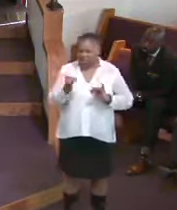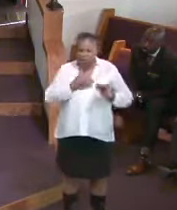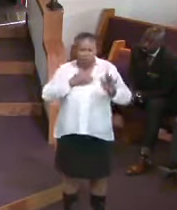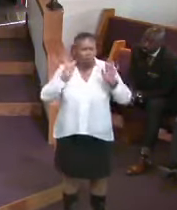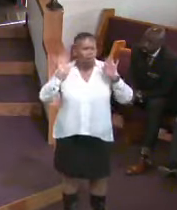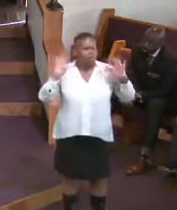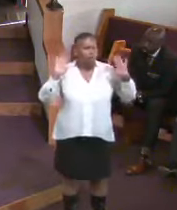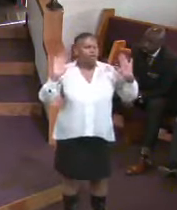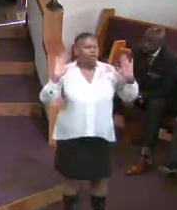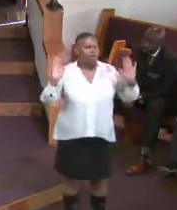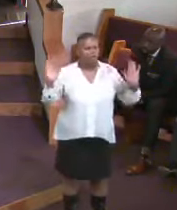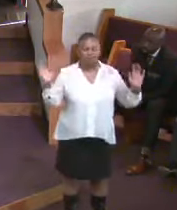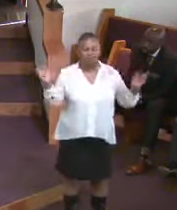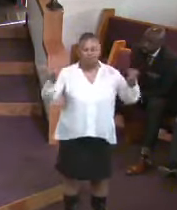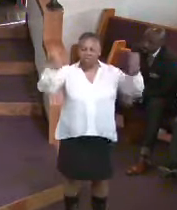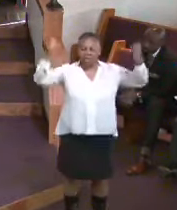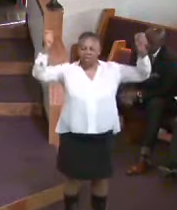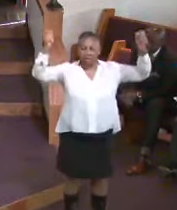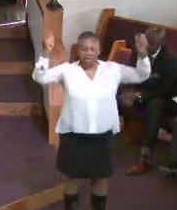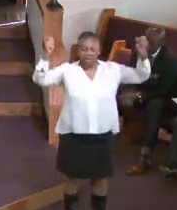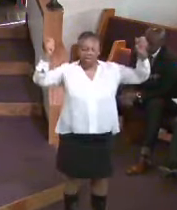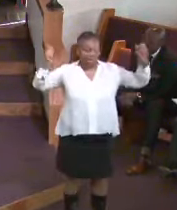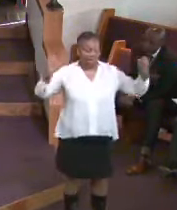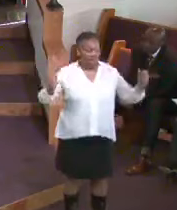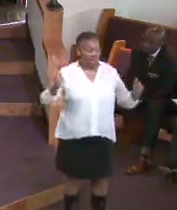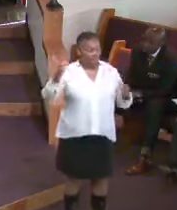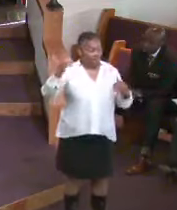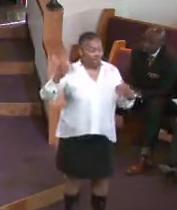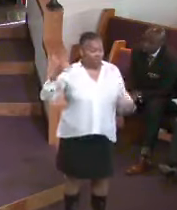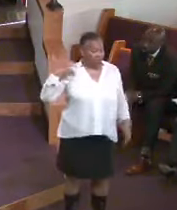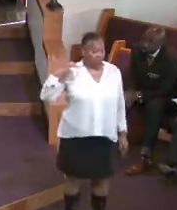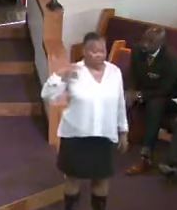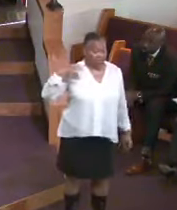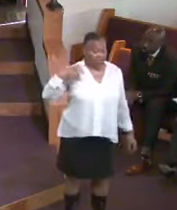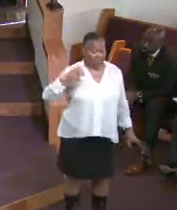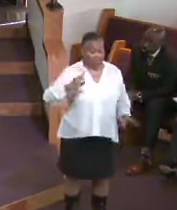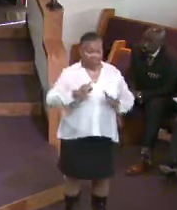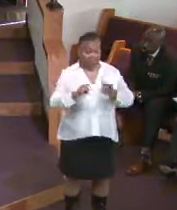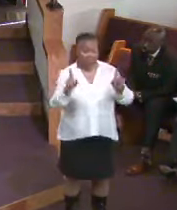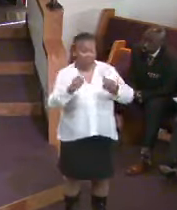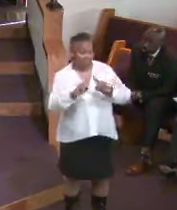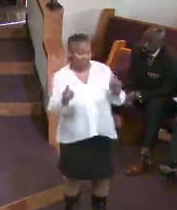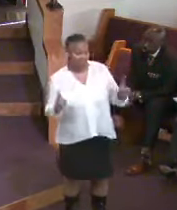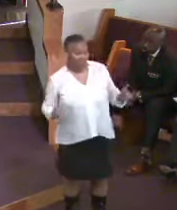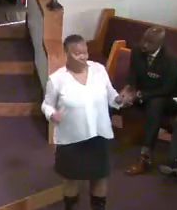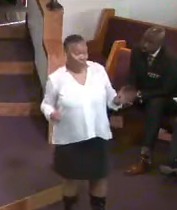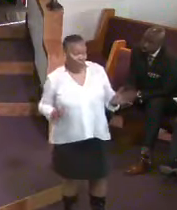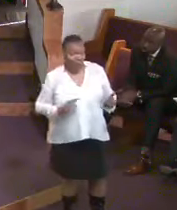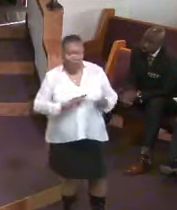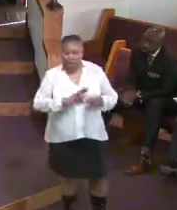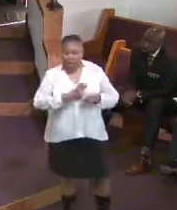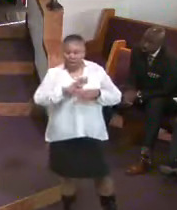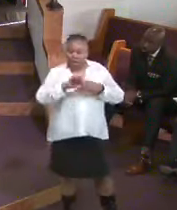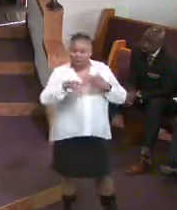Super Bowl playoffs is shaping up a little different than a lot of folk got hurt yesterday.